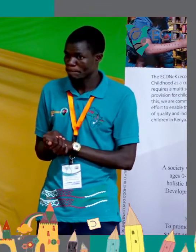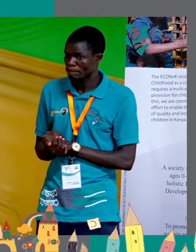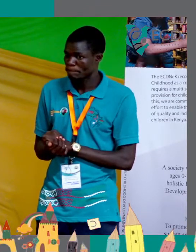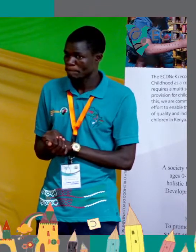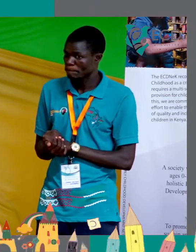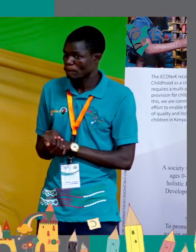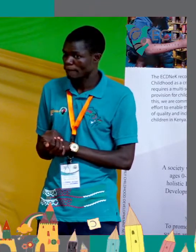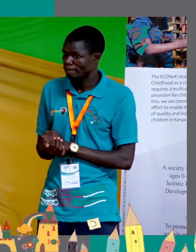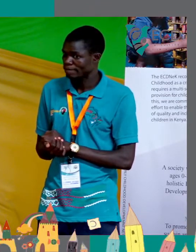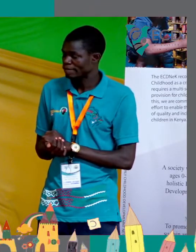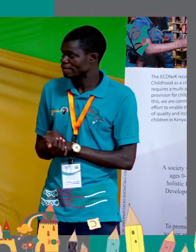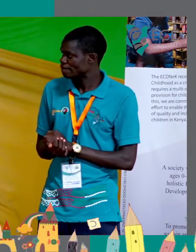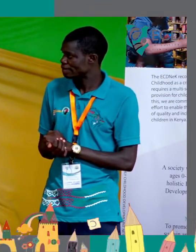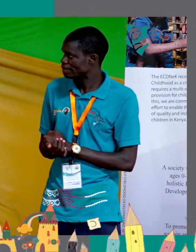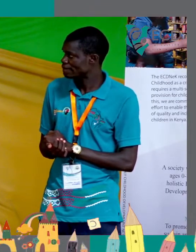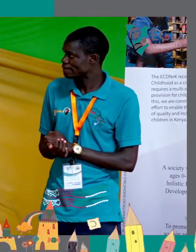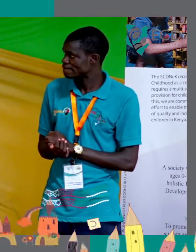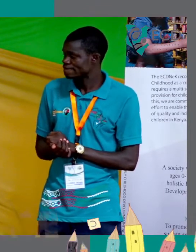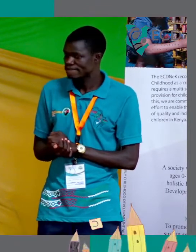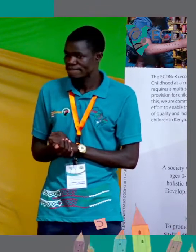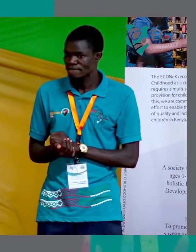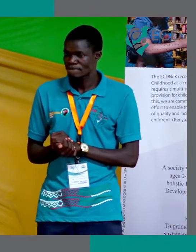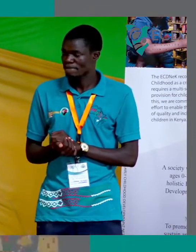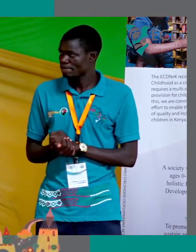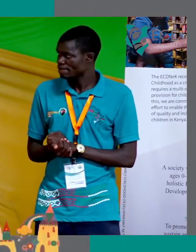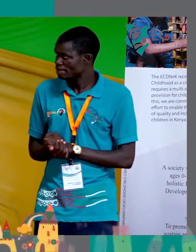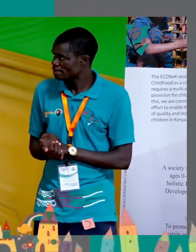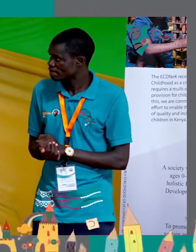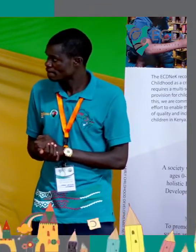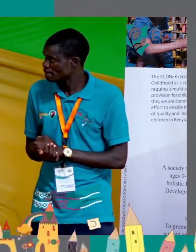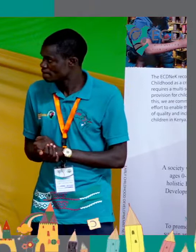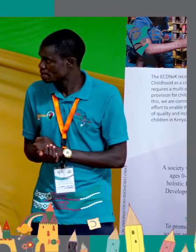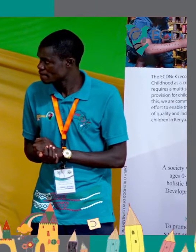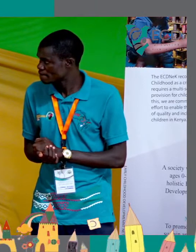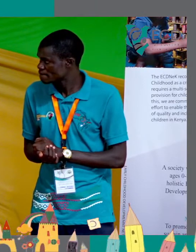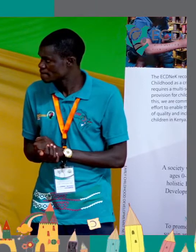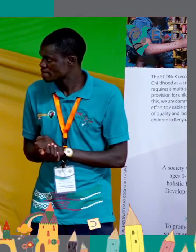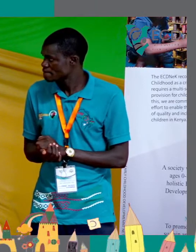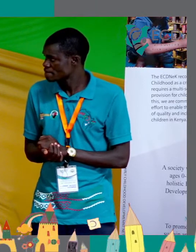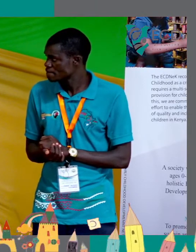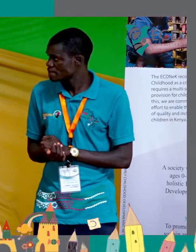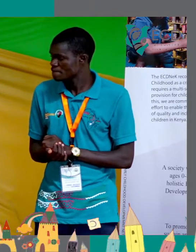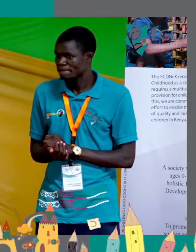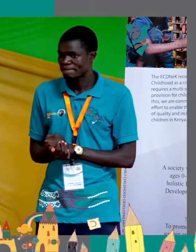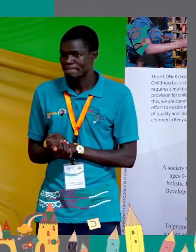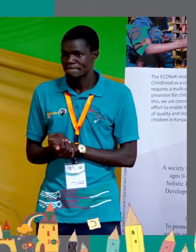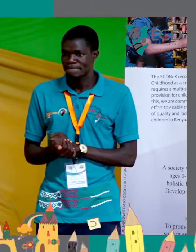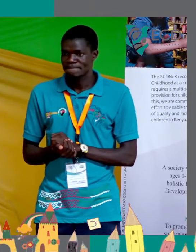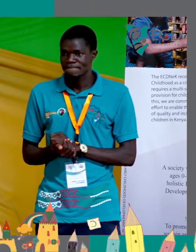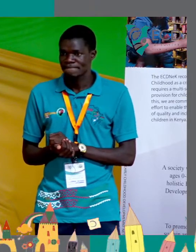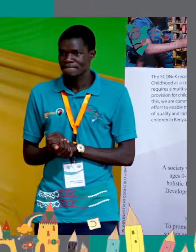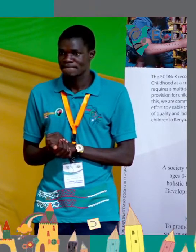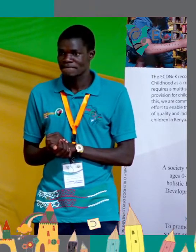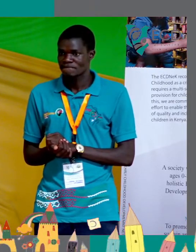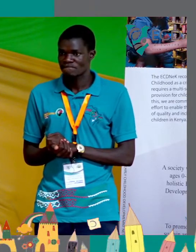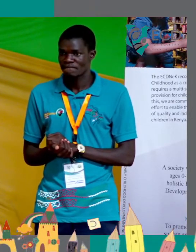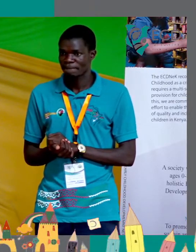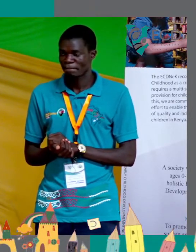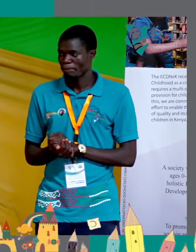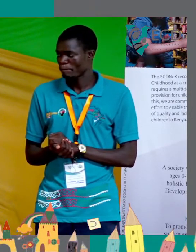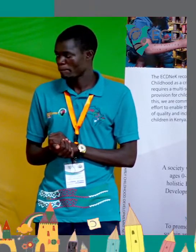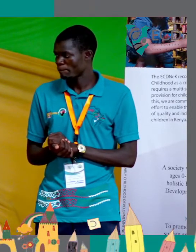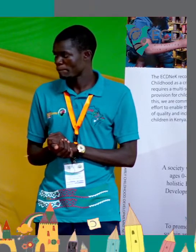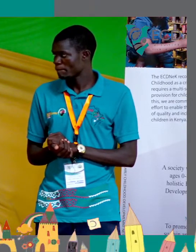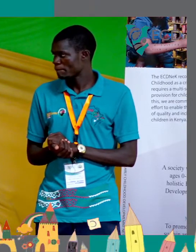a baby who's less than 1 month old, an infant, the child less than 1 year, and then there's the